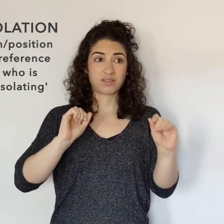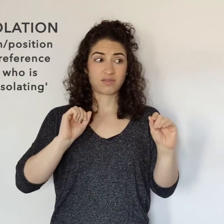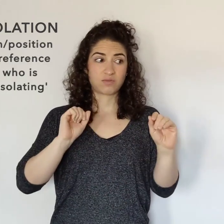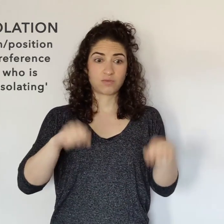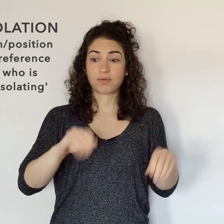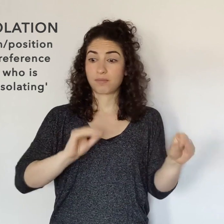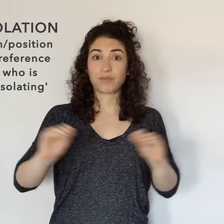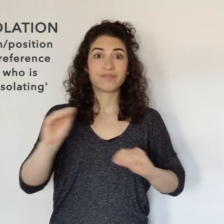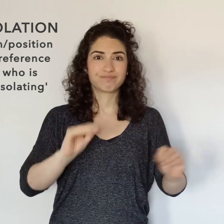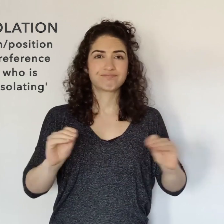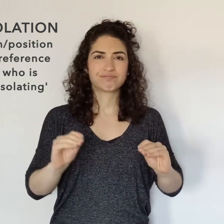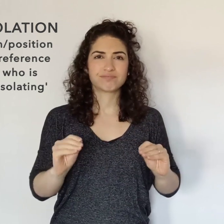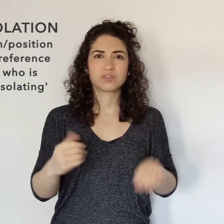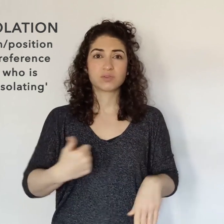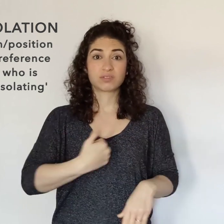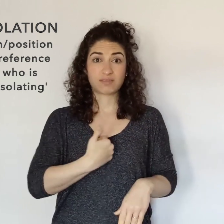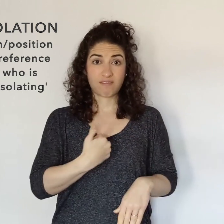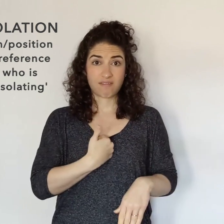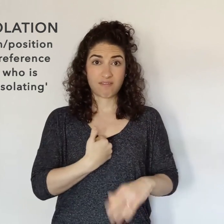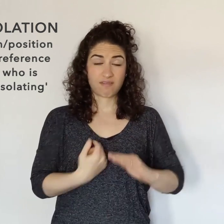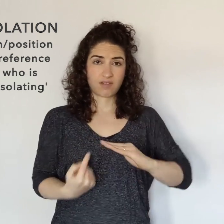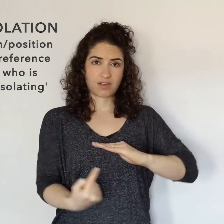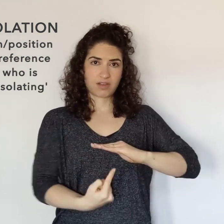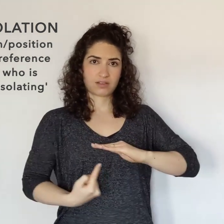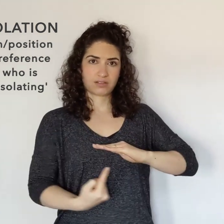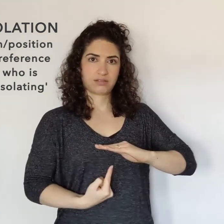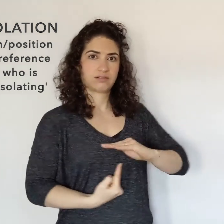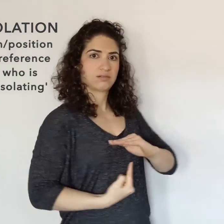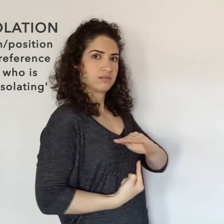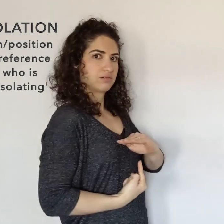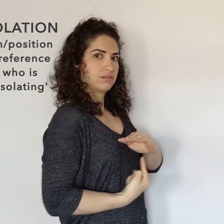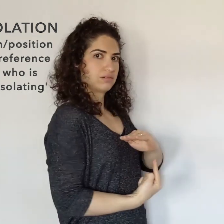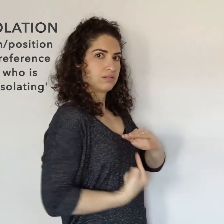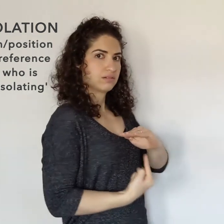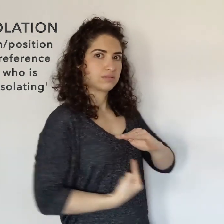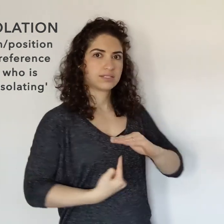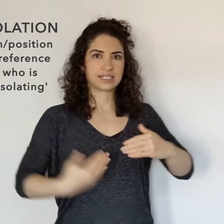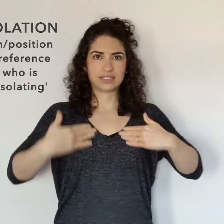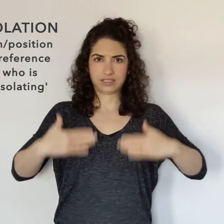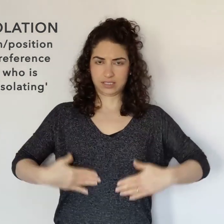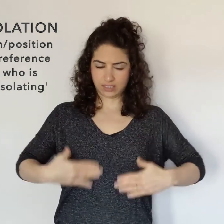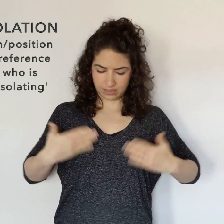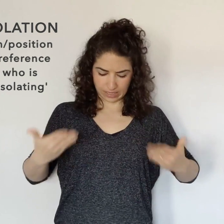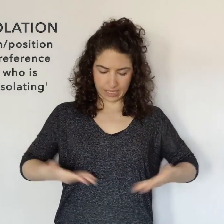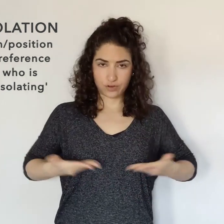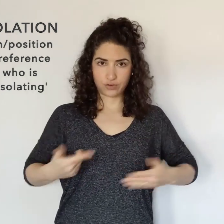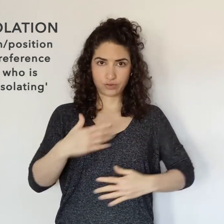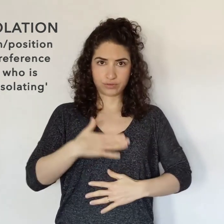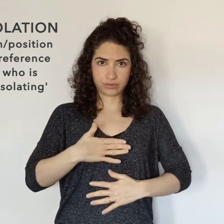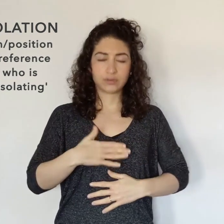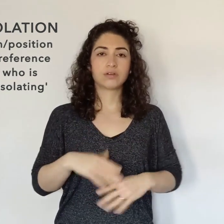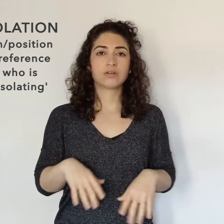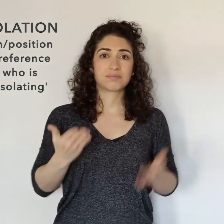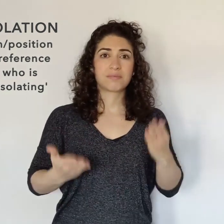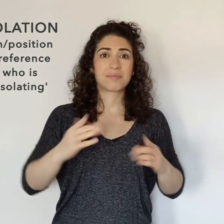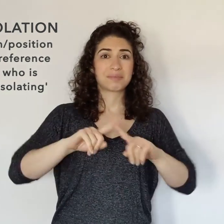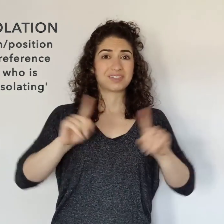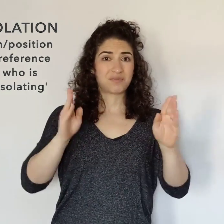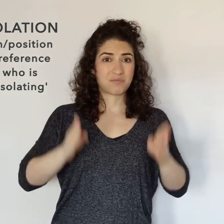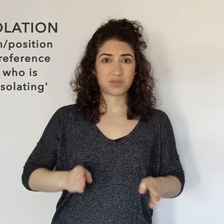That sign, you can change the movement from self-isolate, meaning me at my body, but